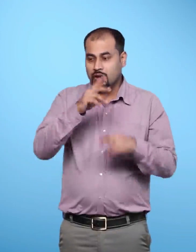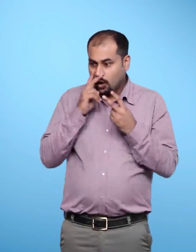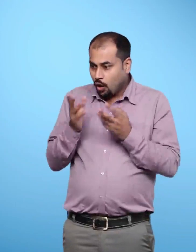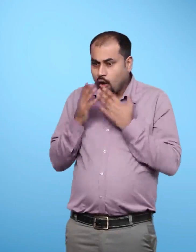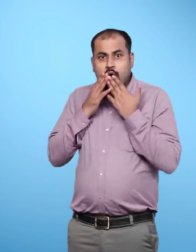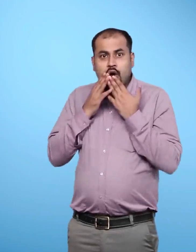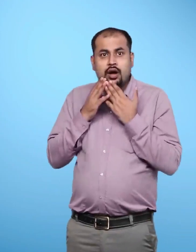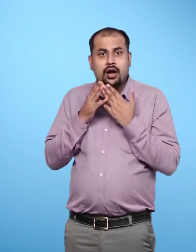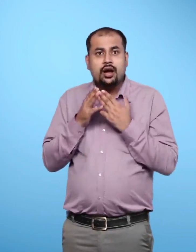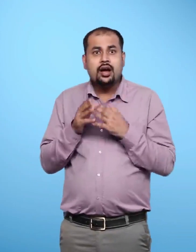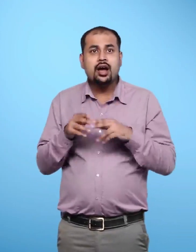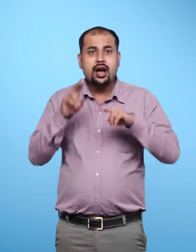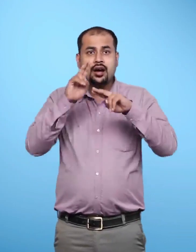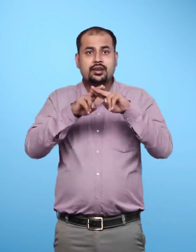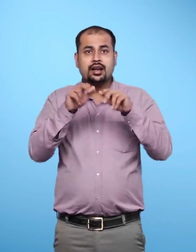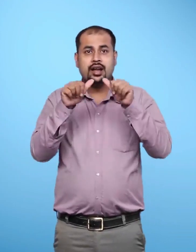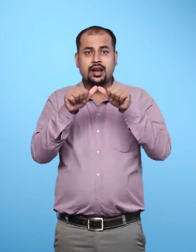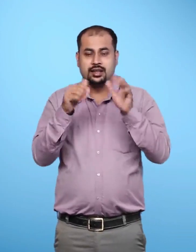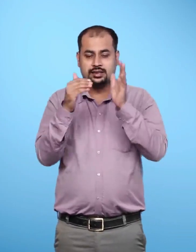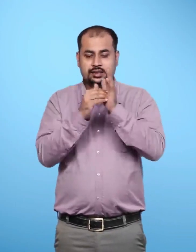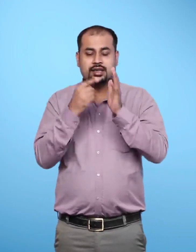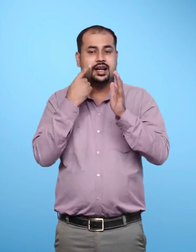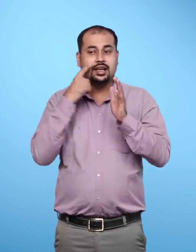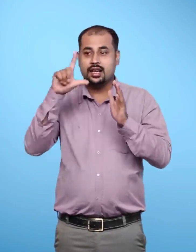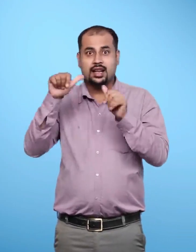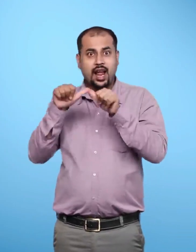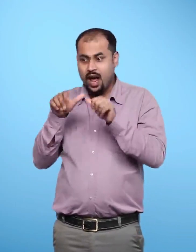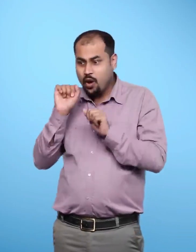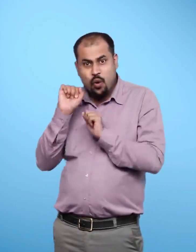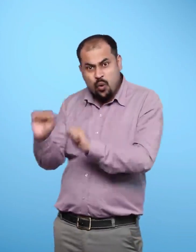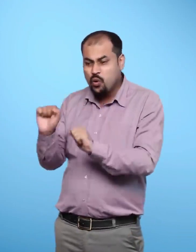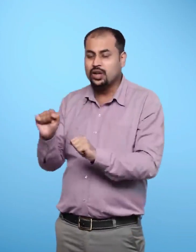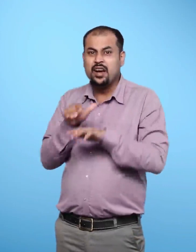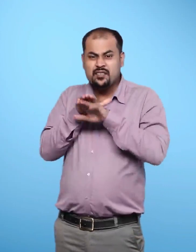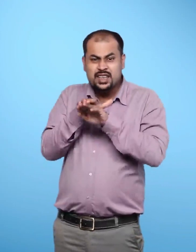Look, Fazila can hardly carry this big kingfish.